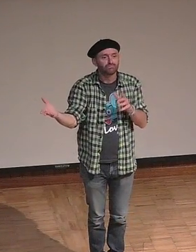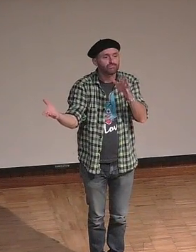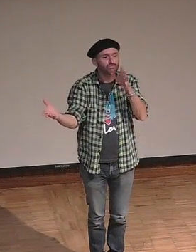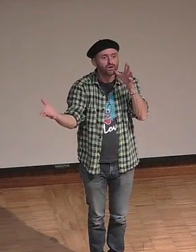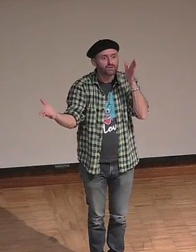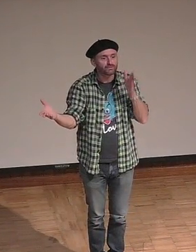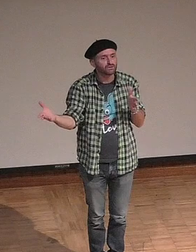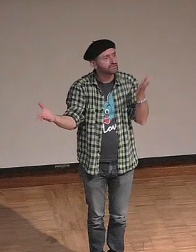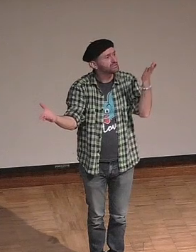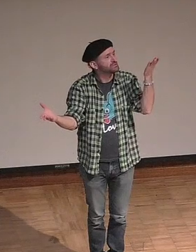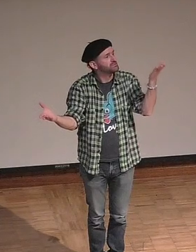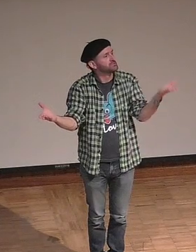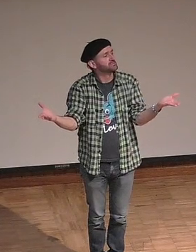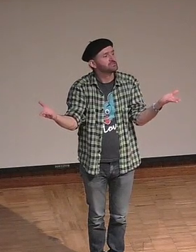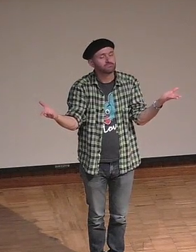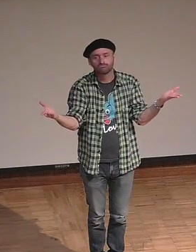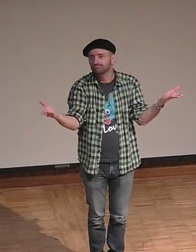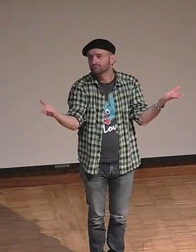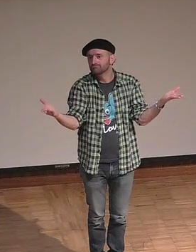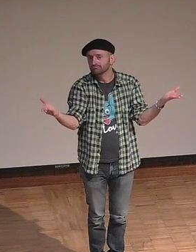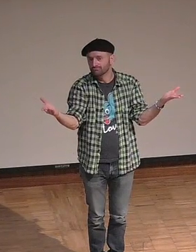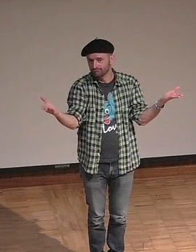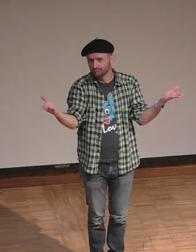There's a rooster and there's a farmer here.